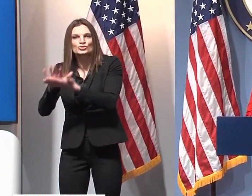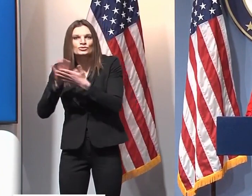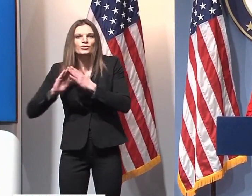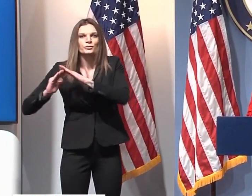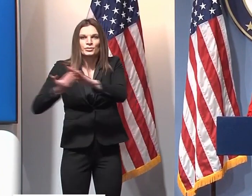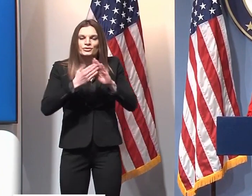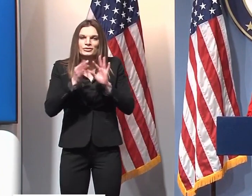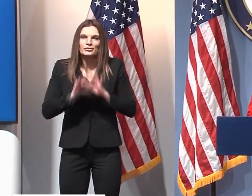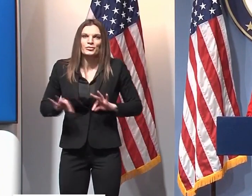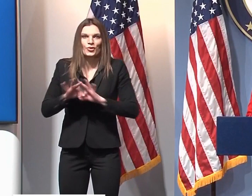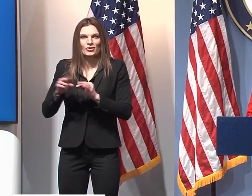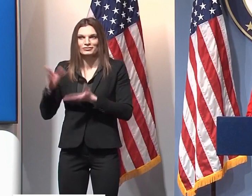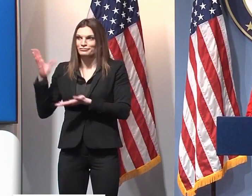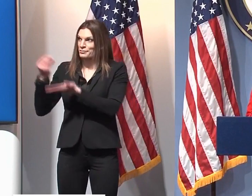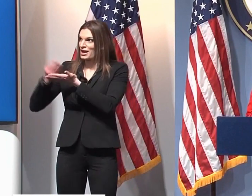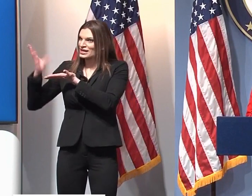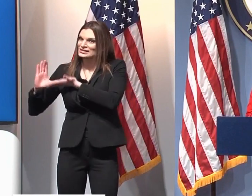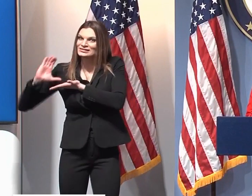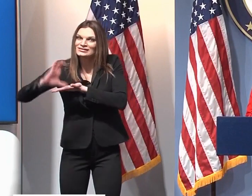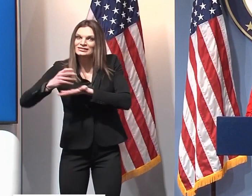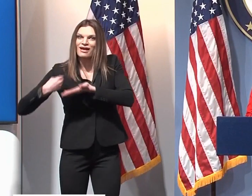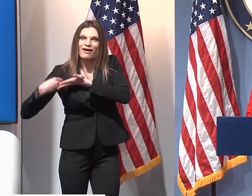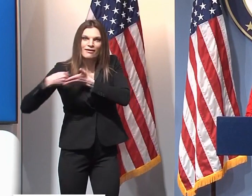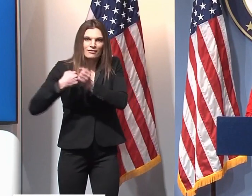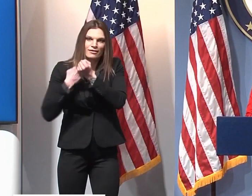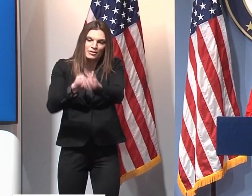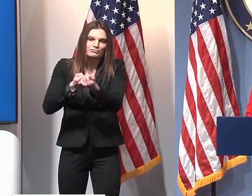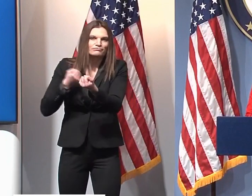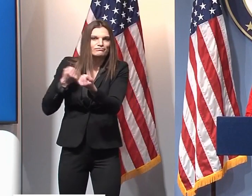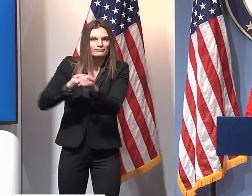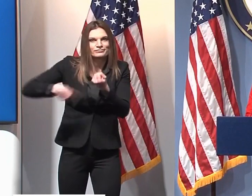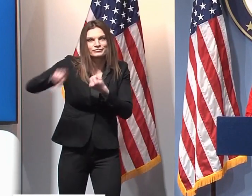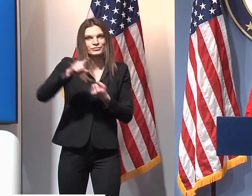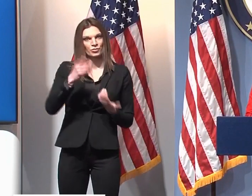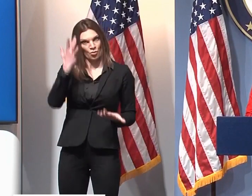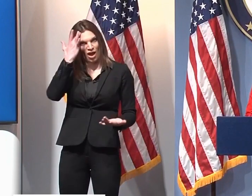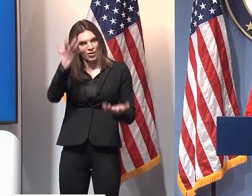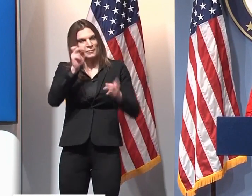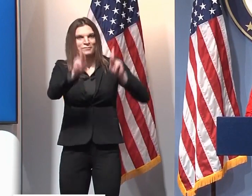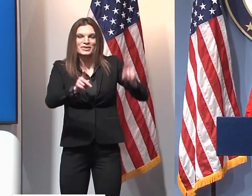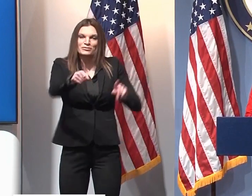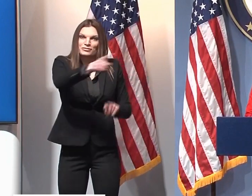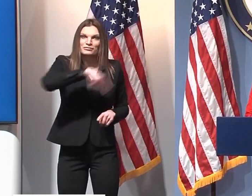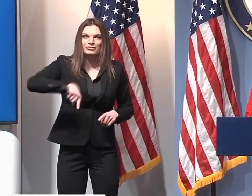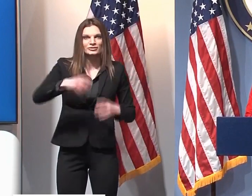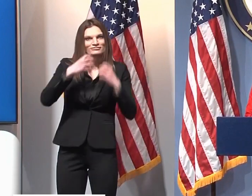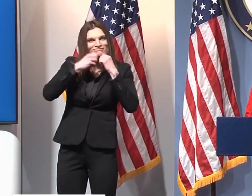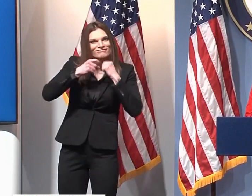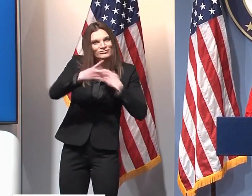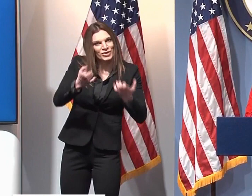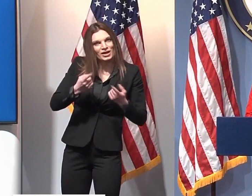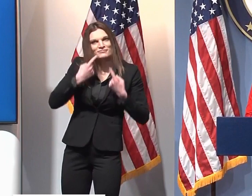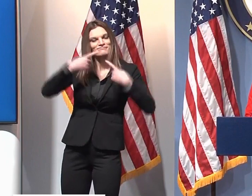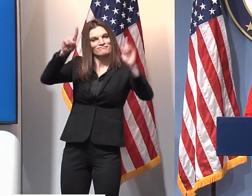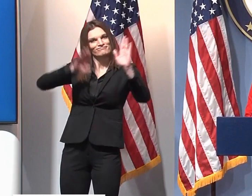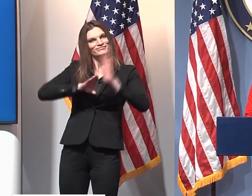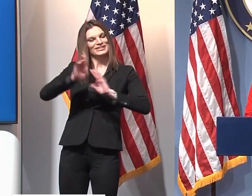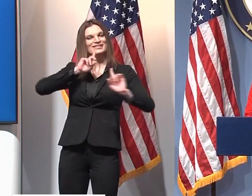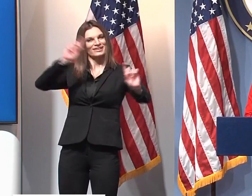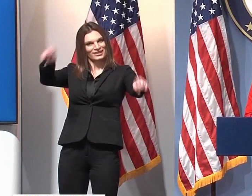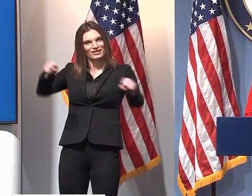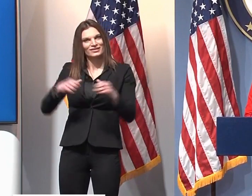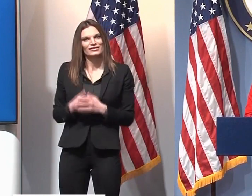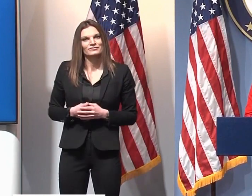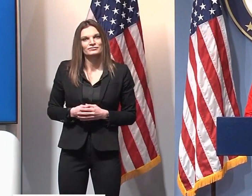communities the resources that they need to survive and to succeed. When this is over, we should all be able to